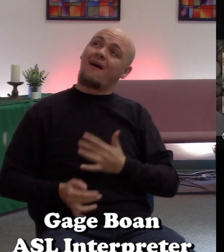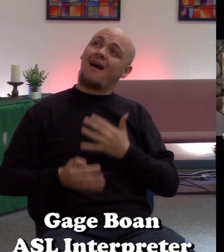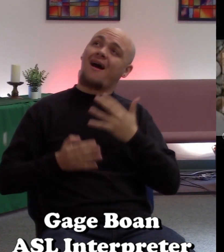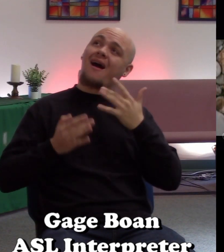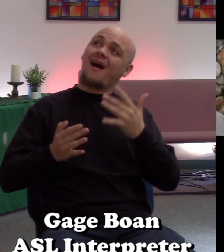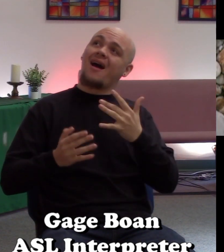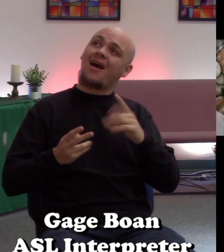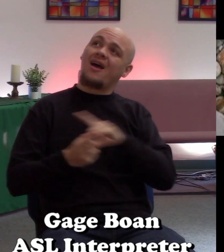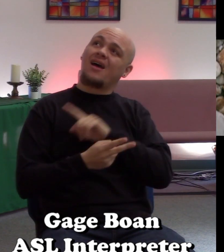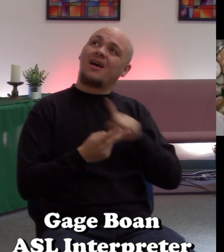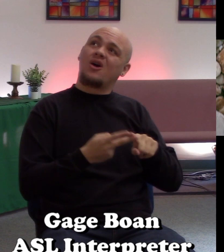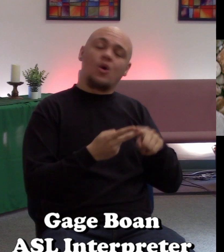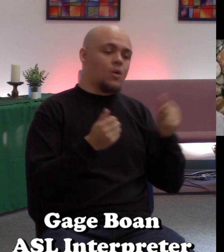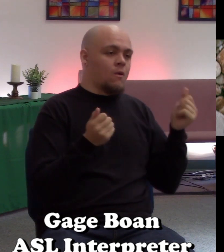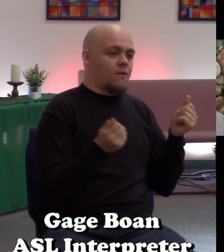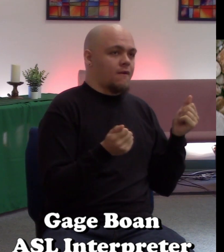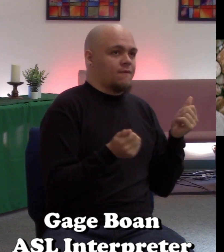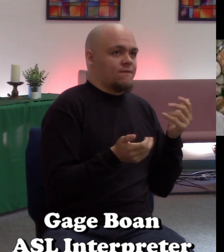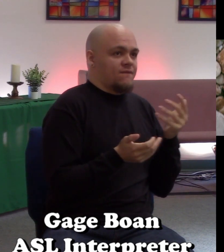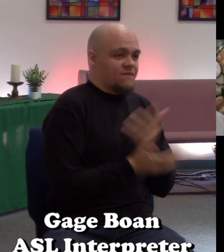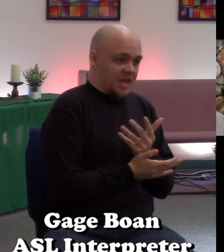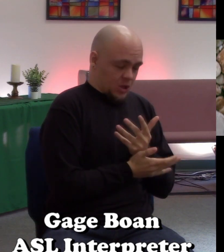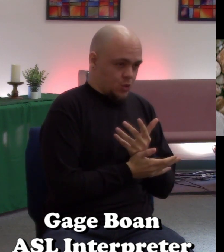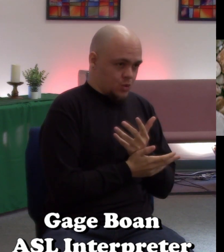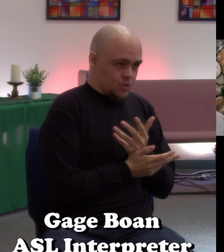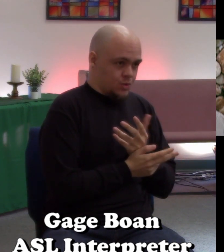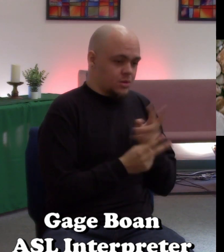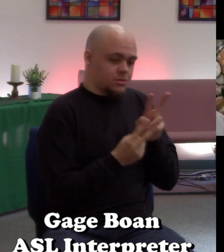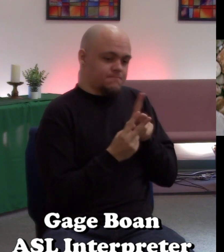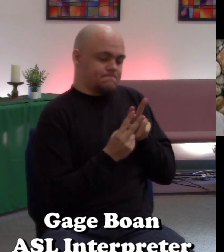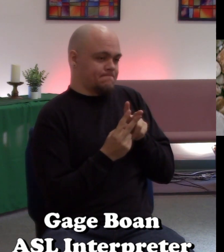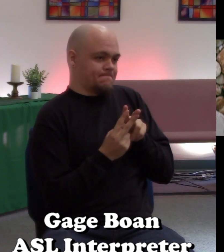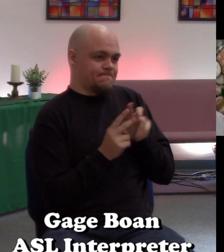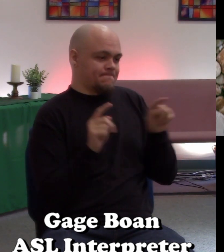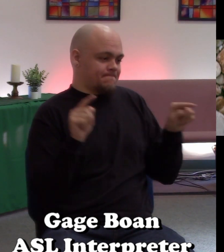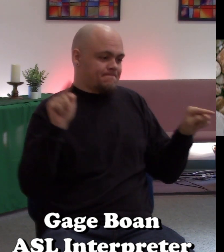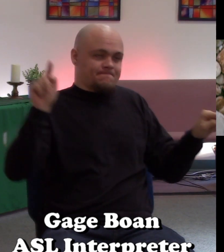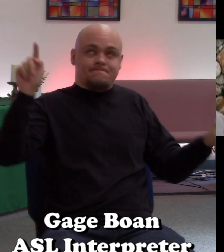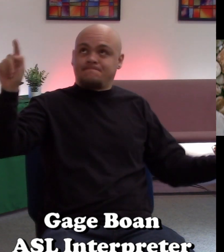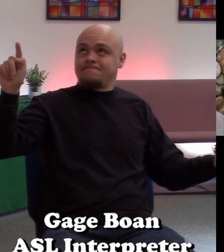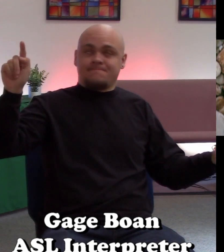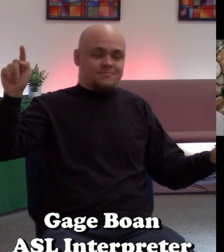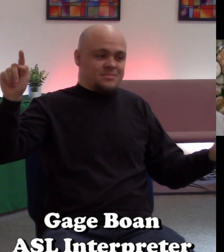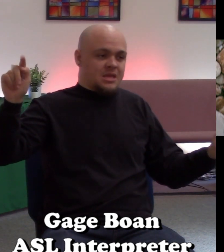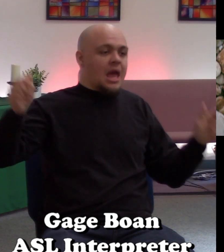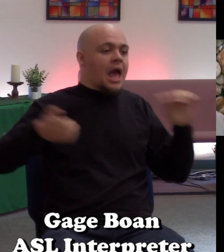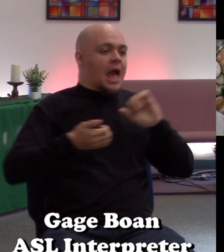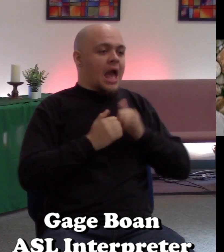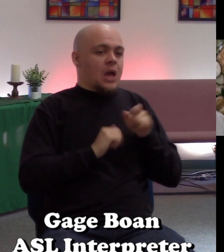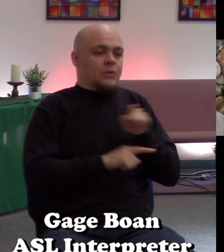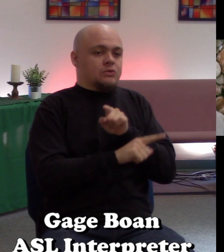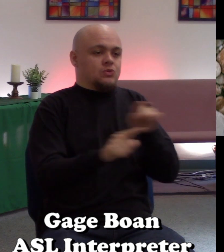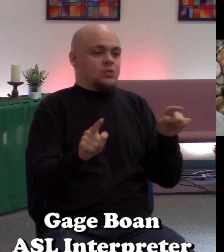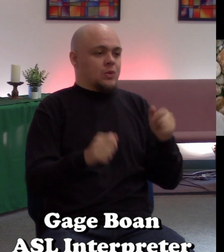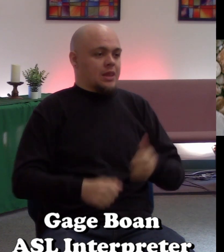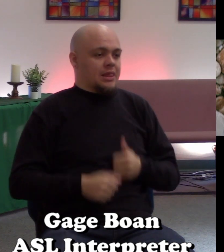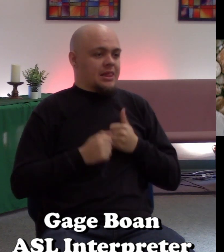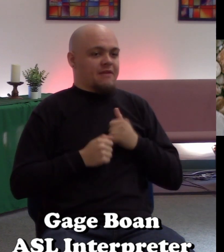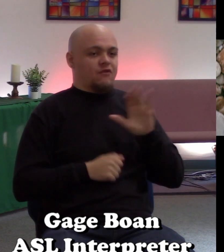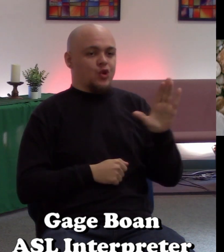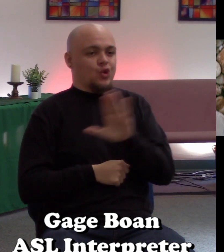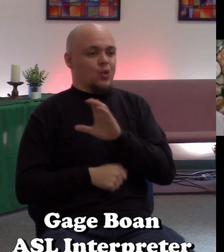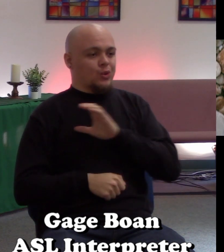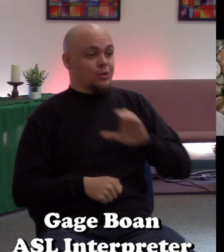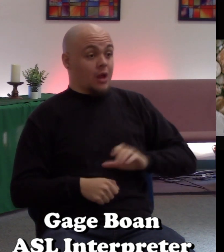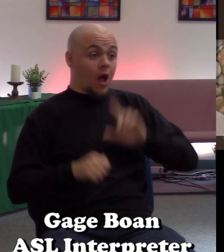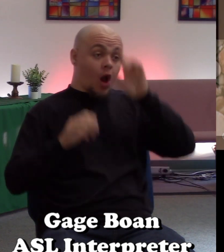choose to live in fear? Because that's really what this is all about. How are you going to live out your Christianity? A hopeful